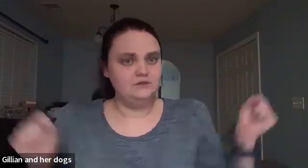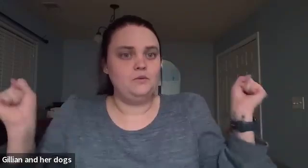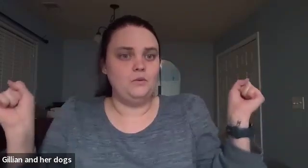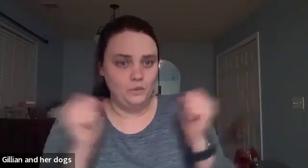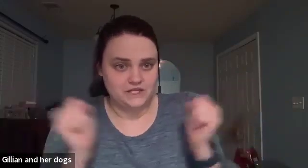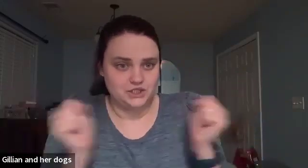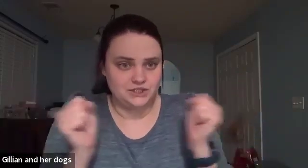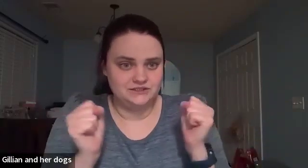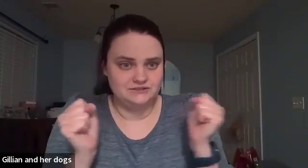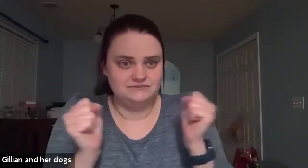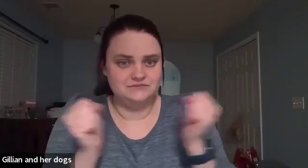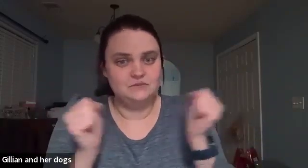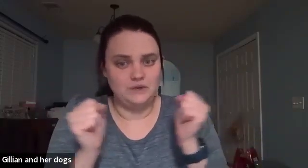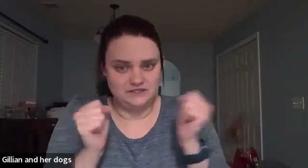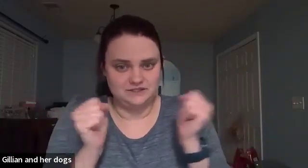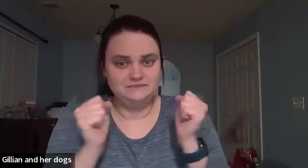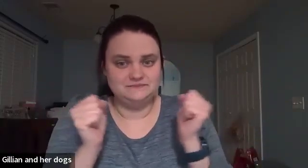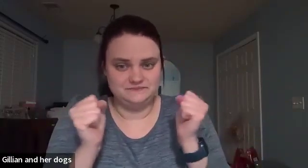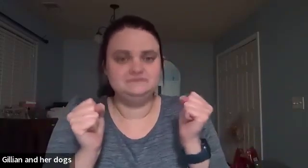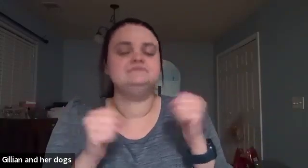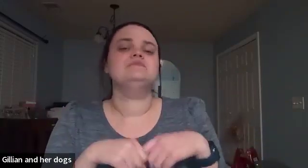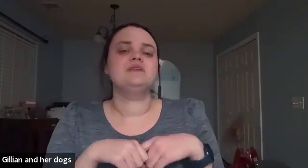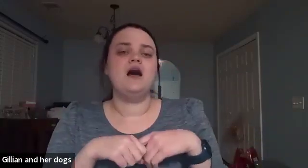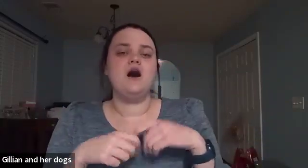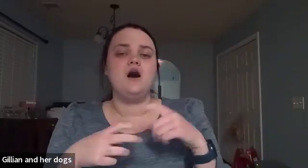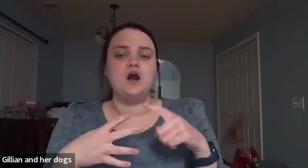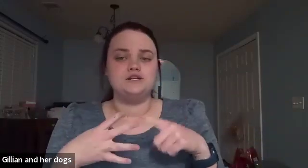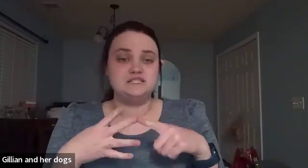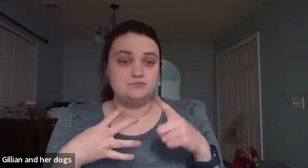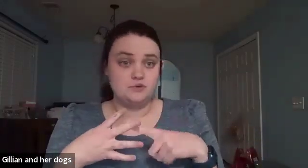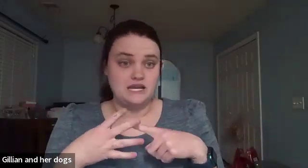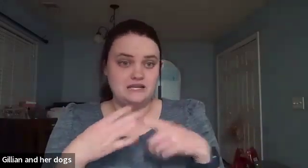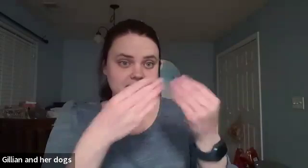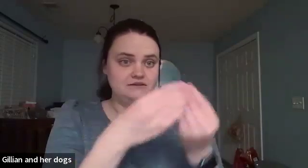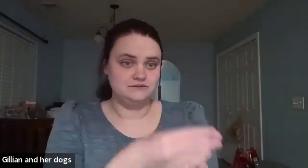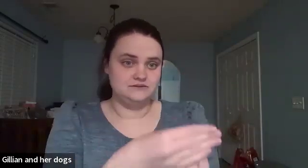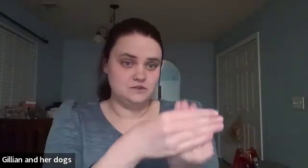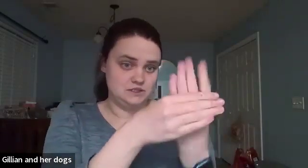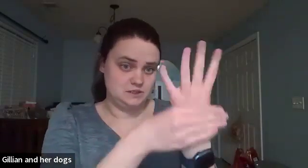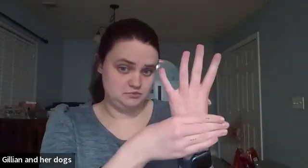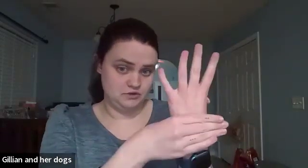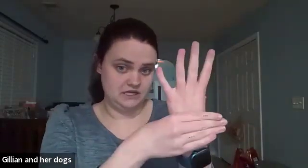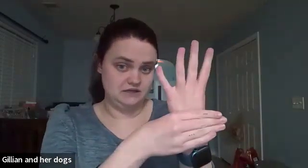winter, winter, winter. Our spring,